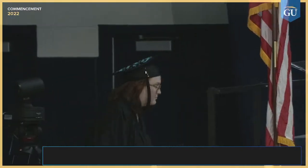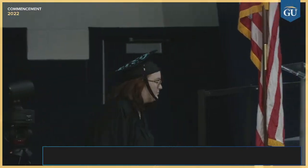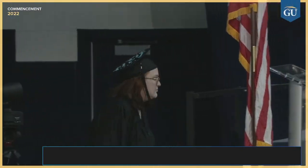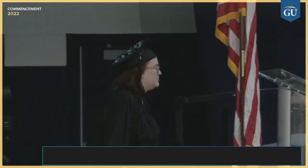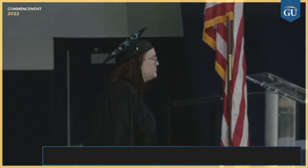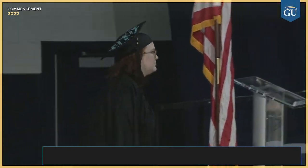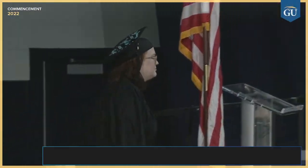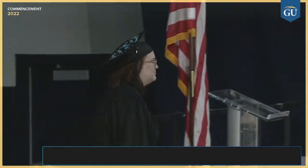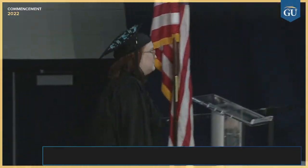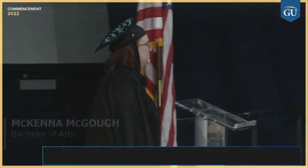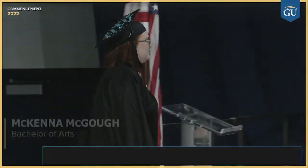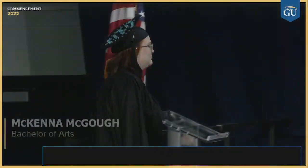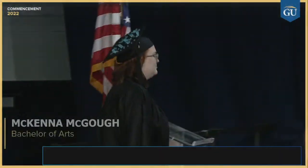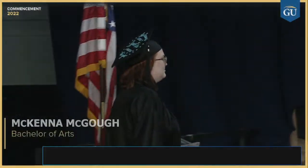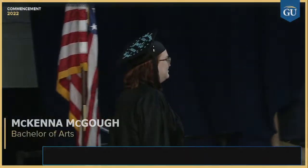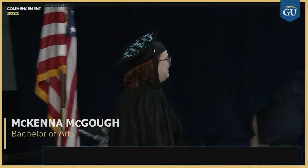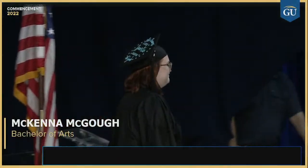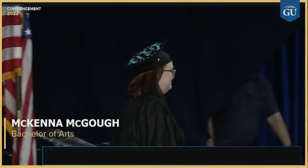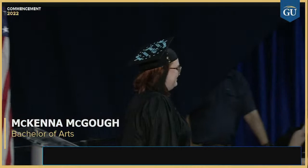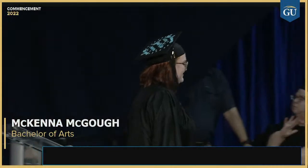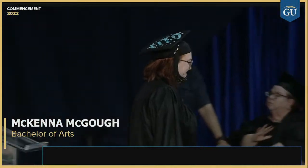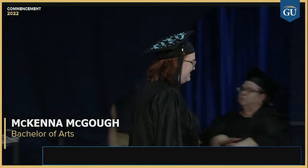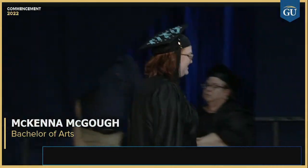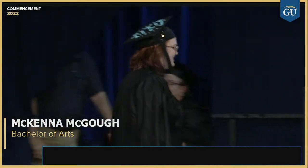McKenna McHugh, Bachelor of Arts.